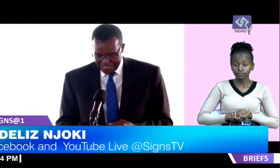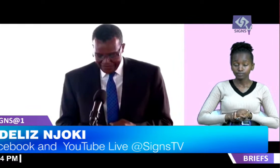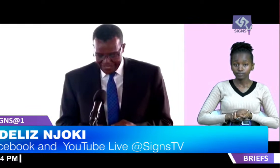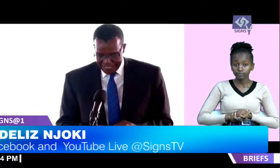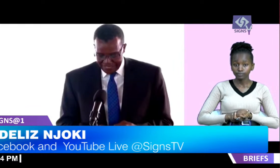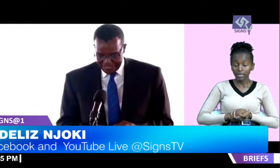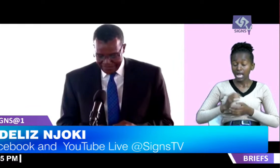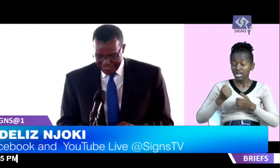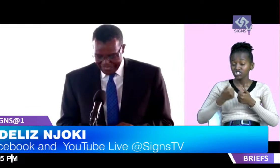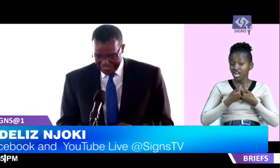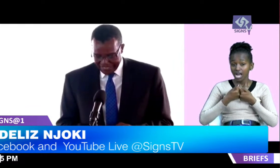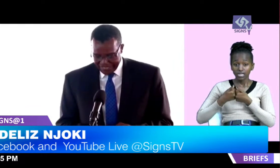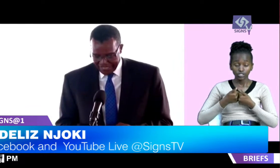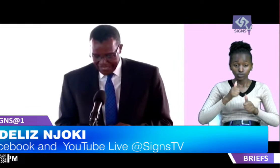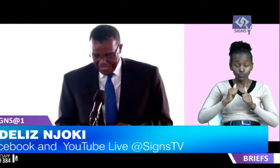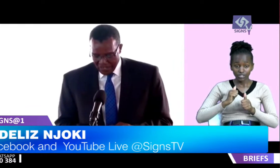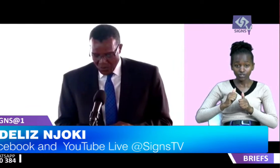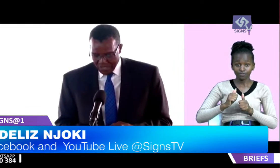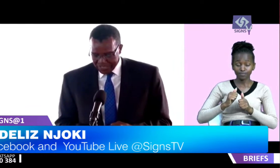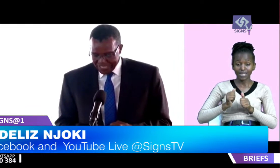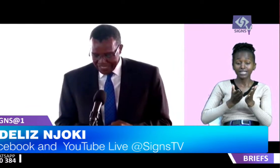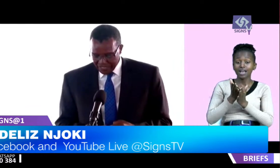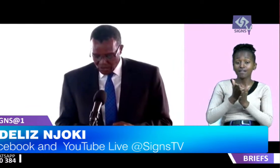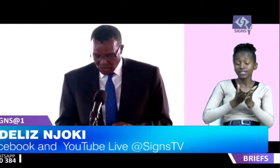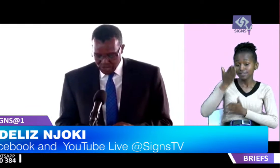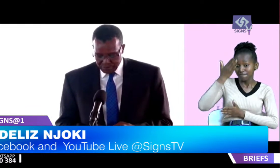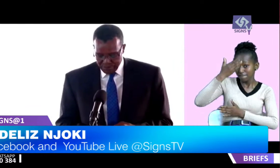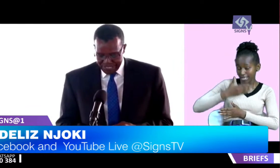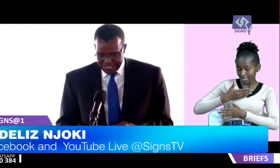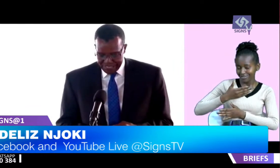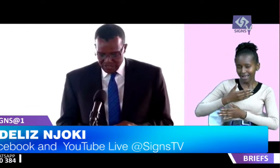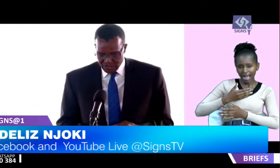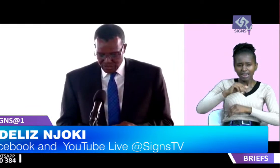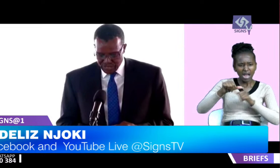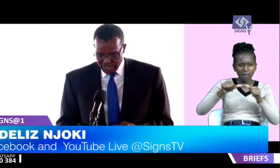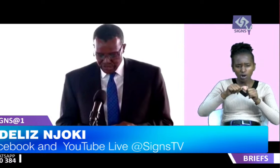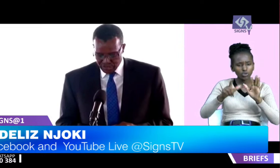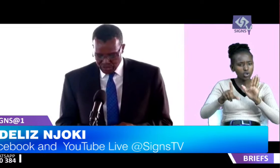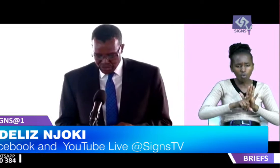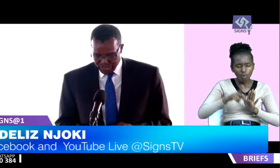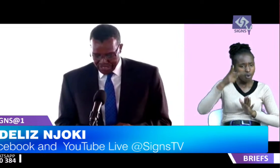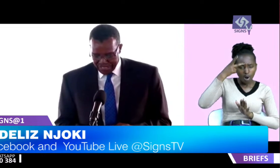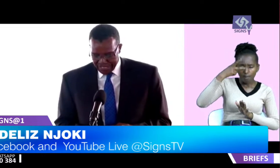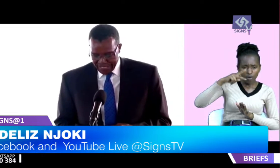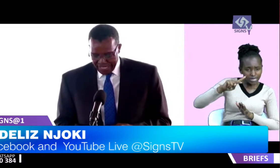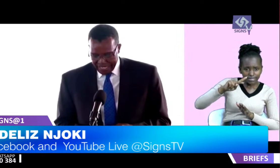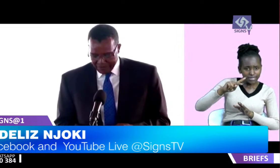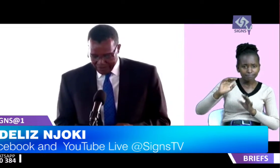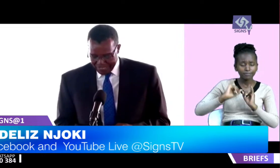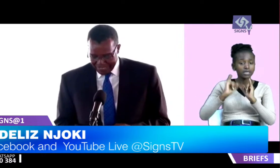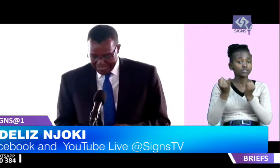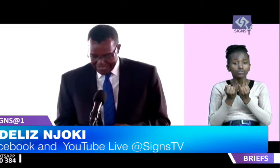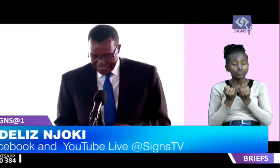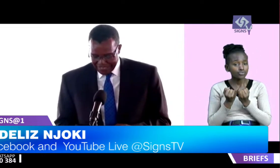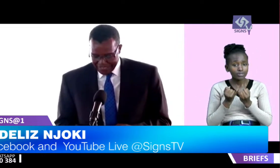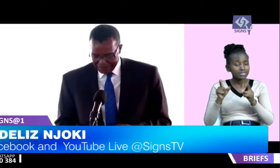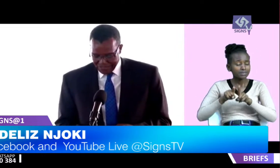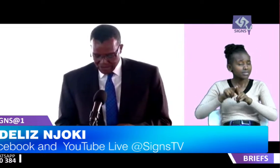challenges facing the services were not just laws, policies, institutions, and processes, but